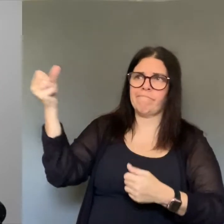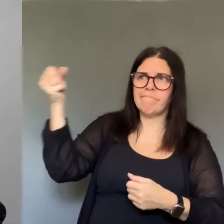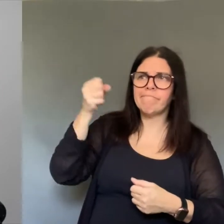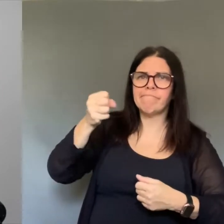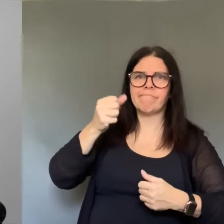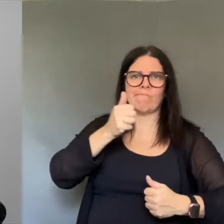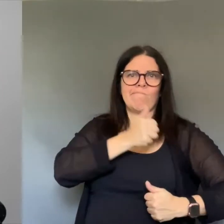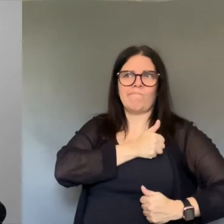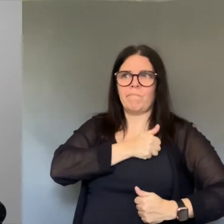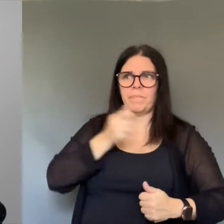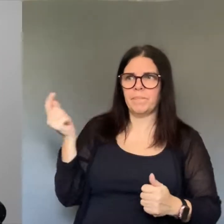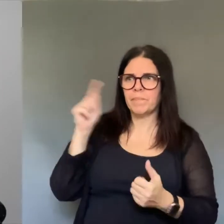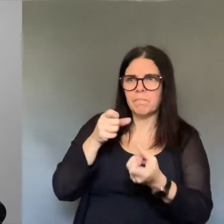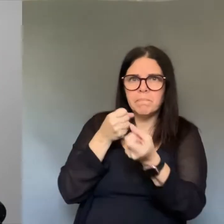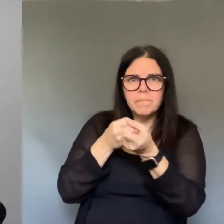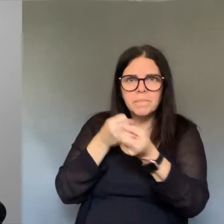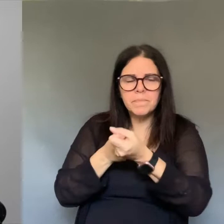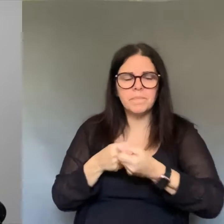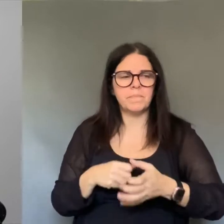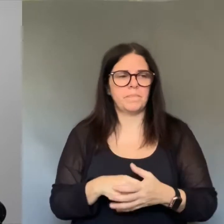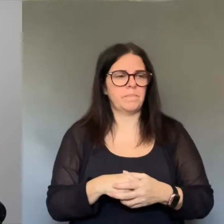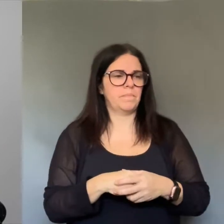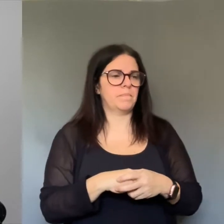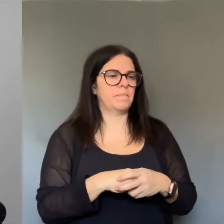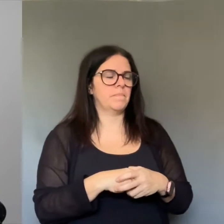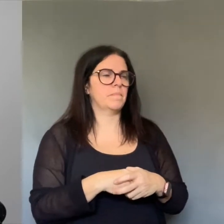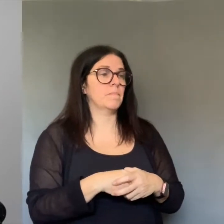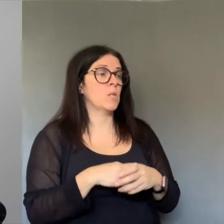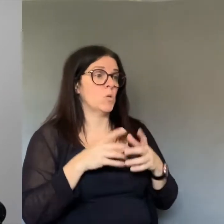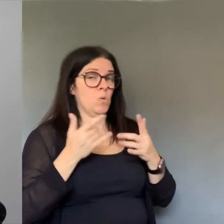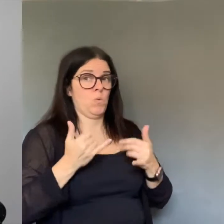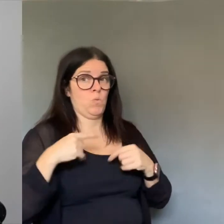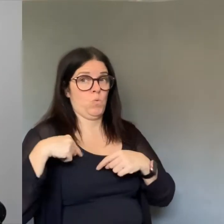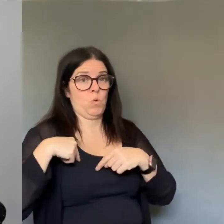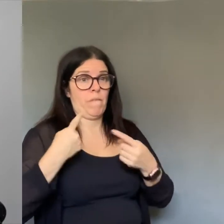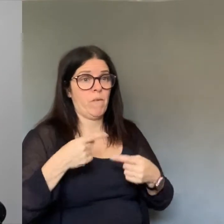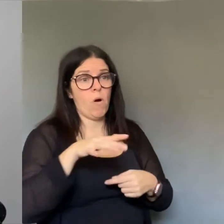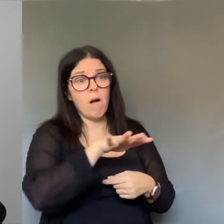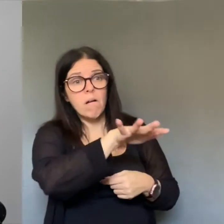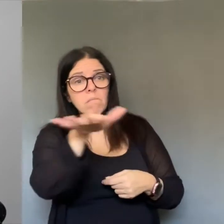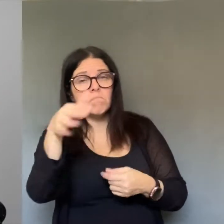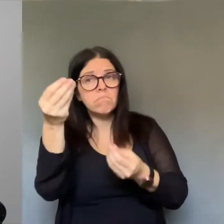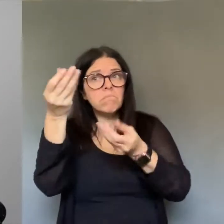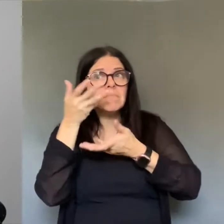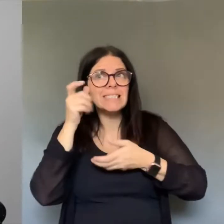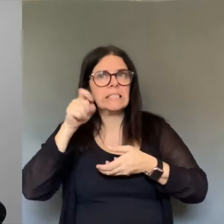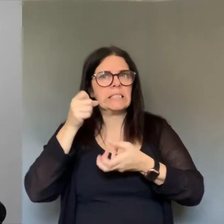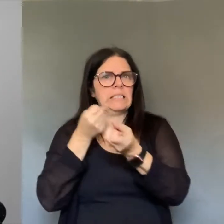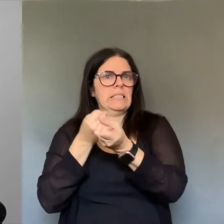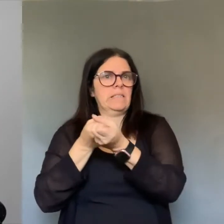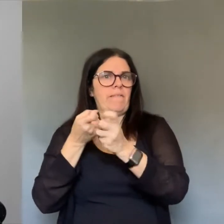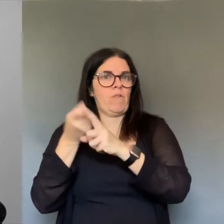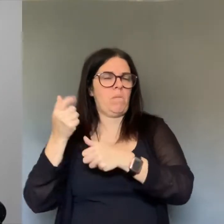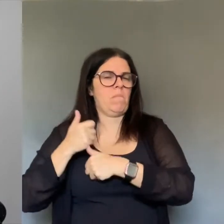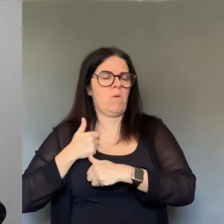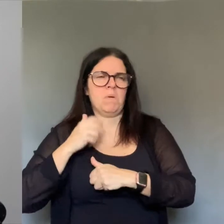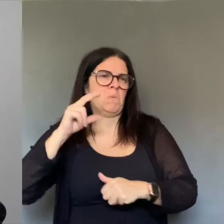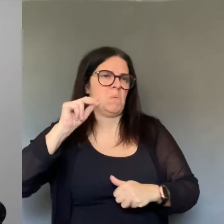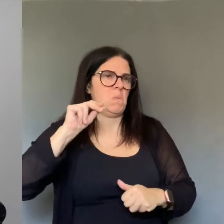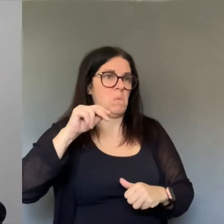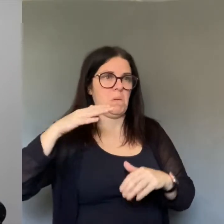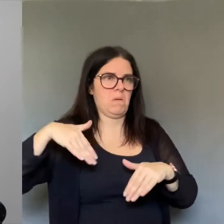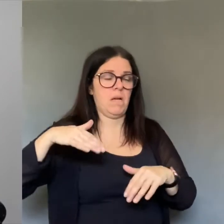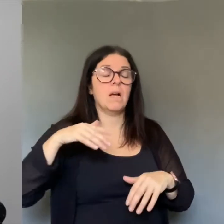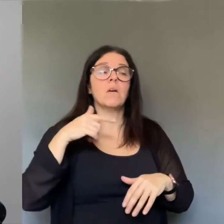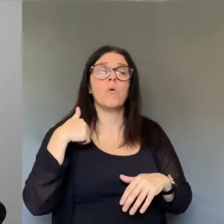Have any local facilities indicated that they would like the assistance of the armed forces? At this point, we